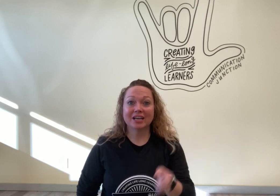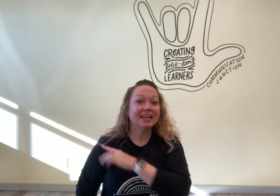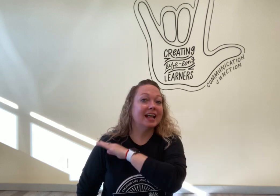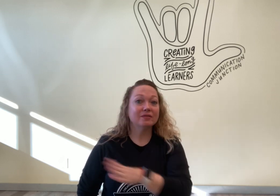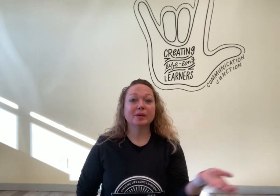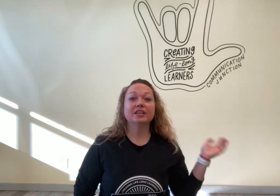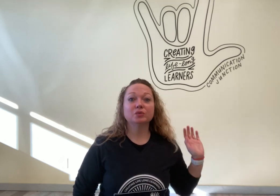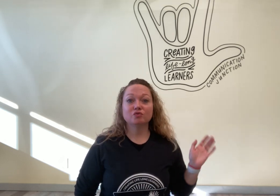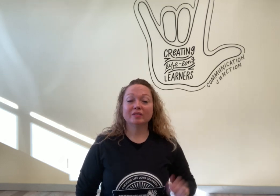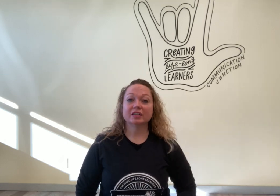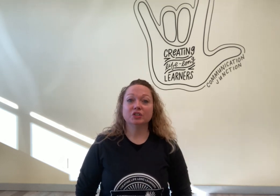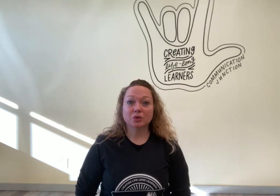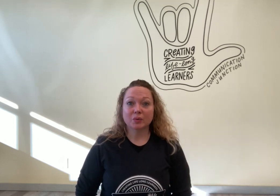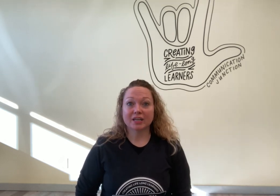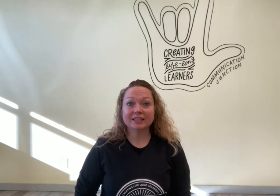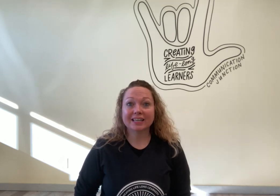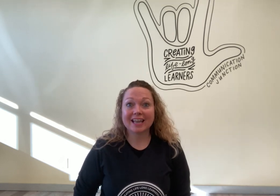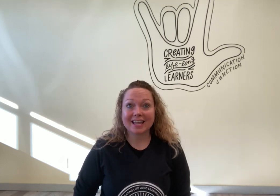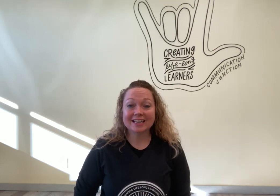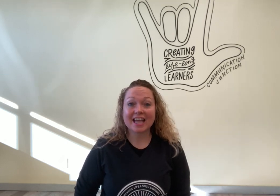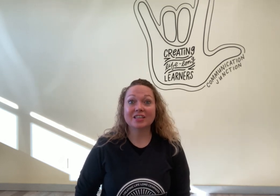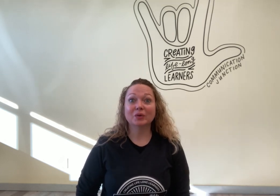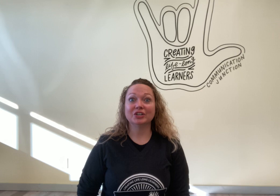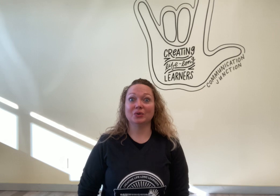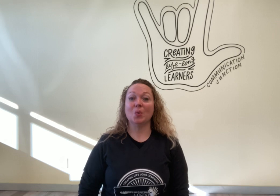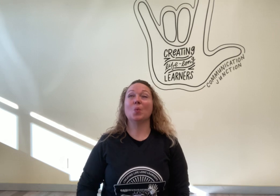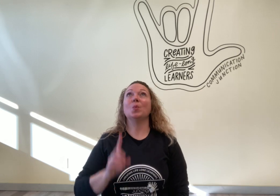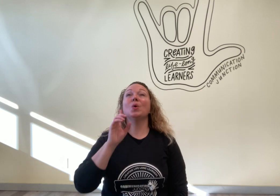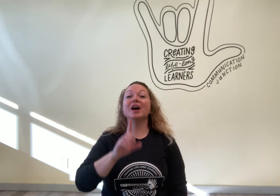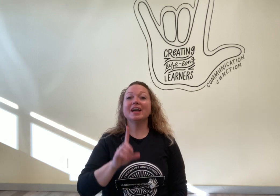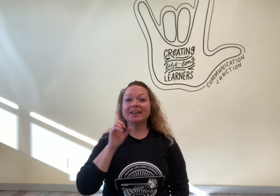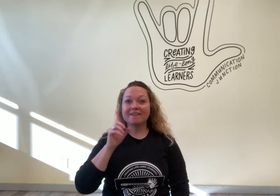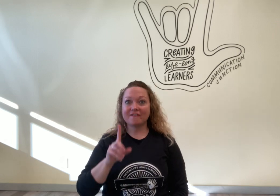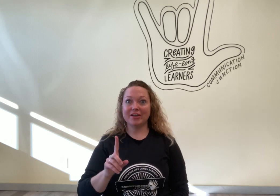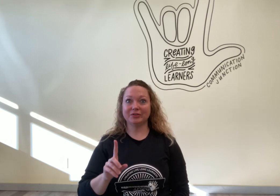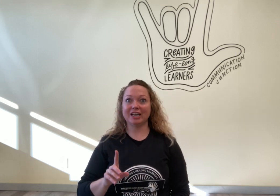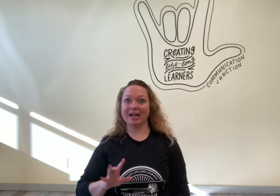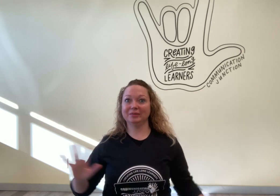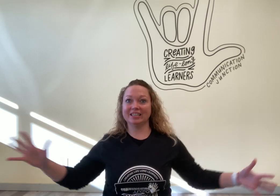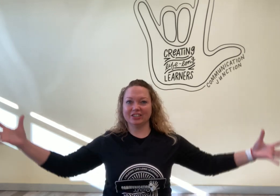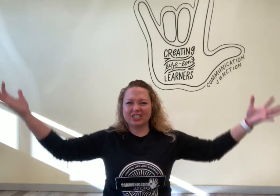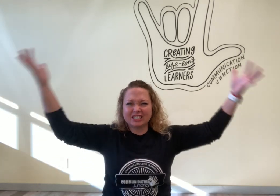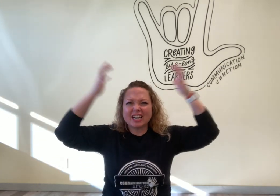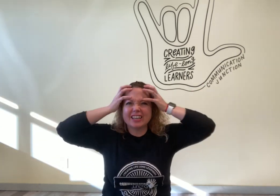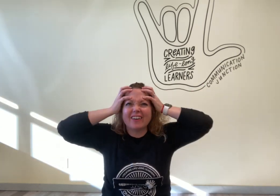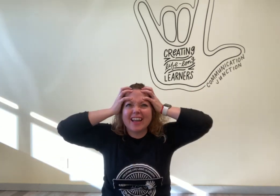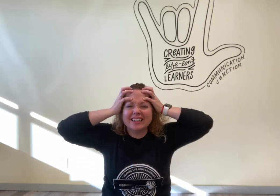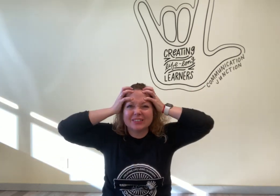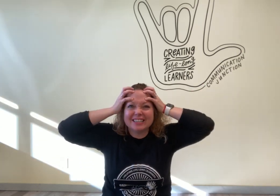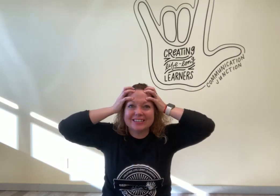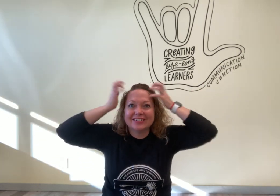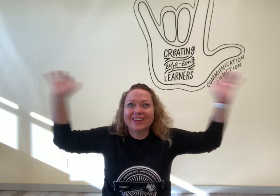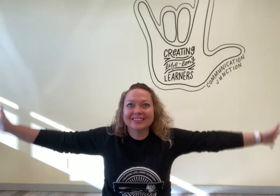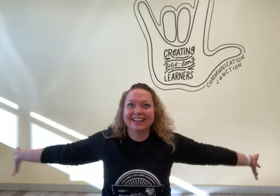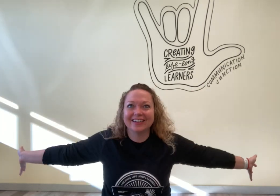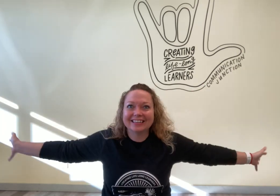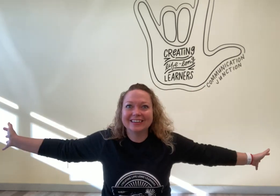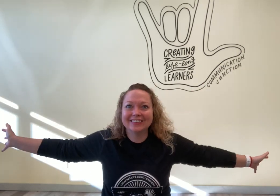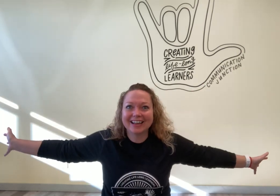and everybody in the room is gonna do it with us again, and then we're gonna do it one final time to get it stuck in our heads so we can do it all day long, okay? Are